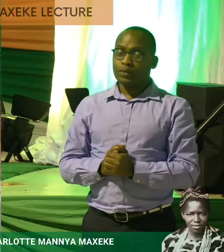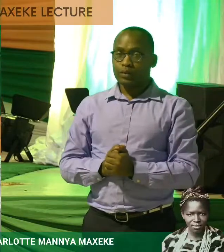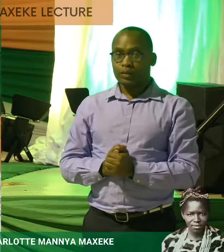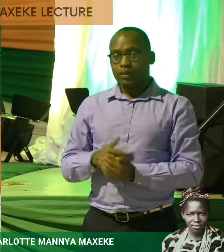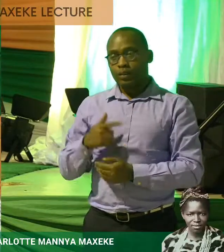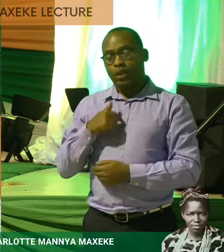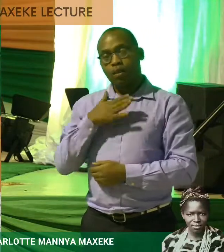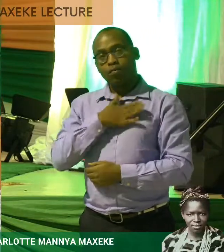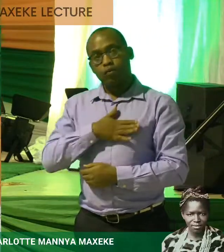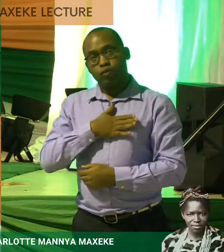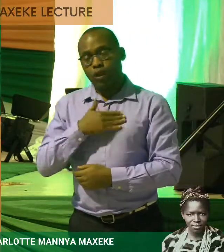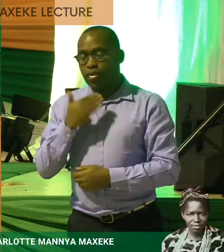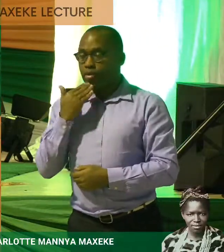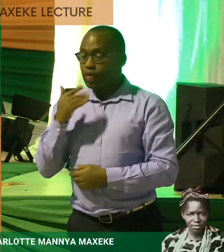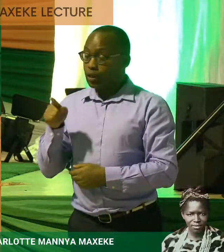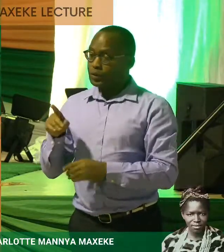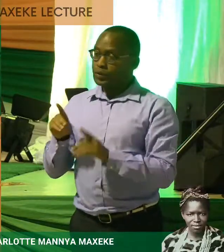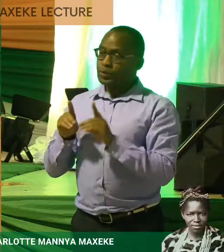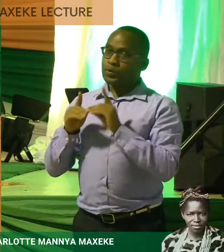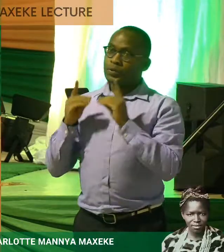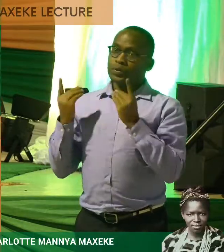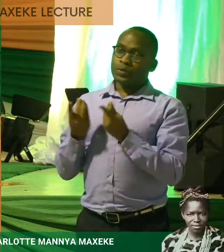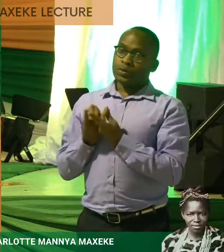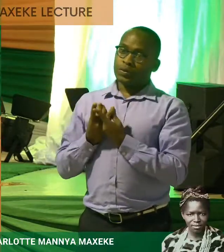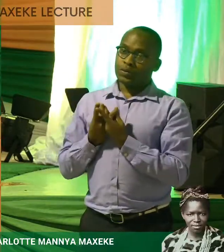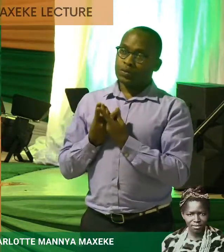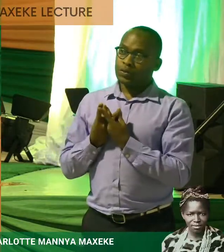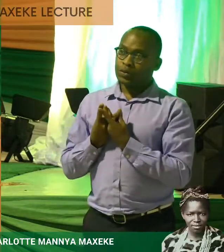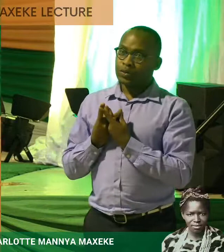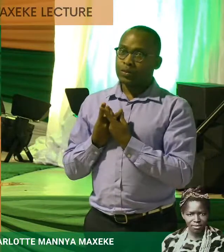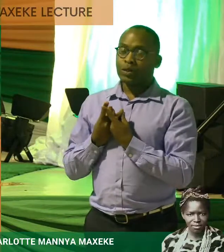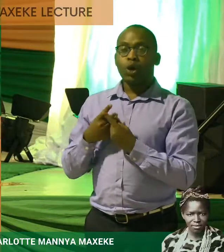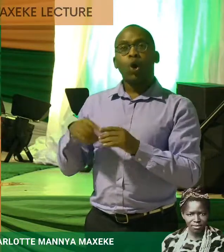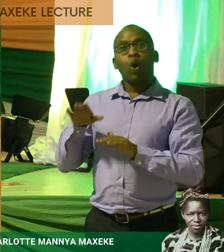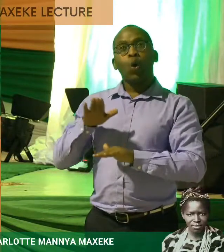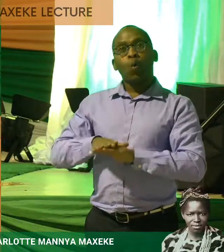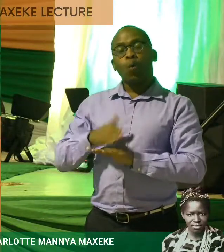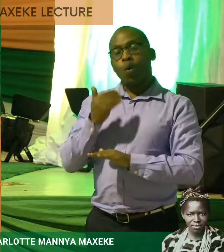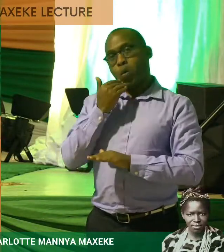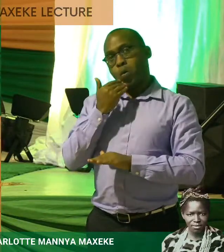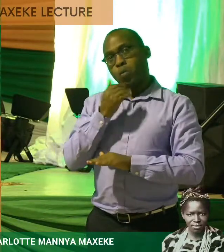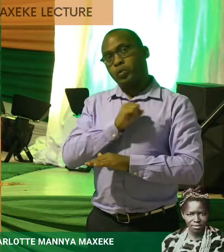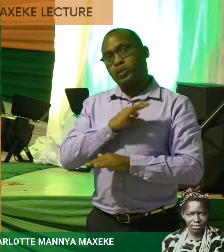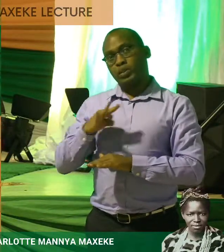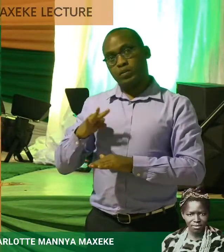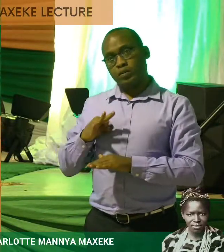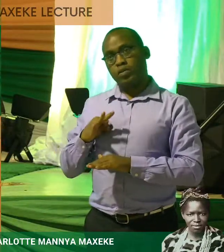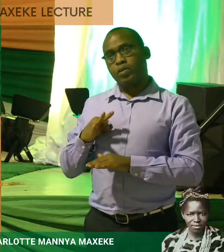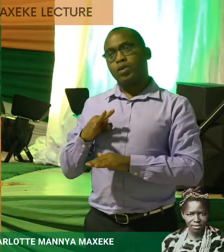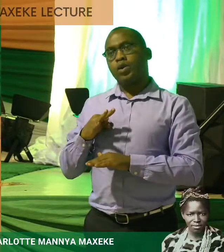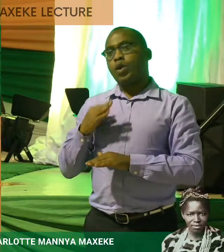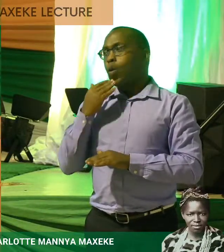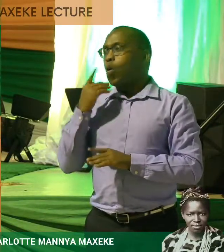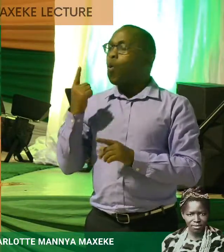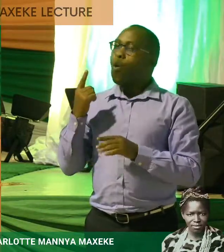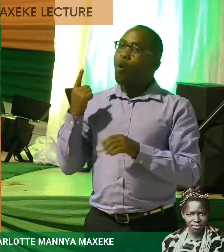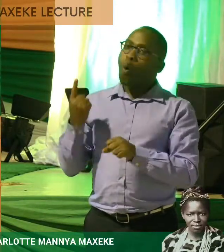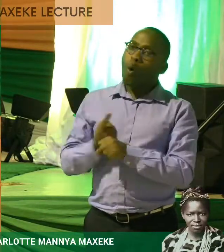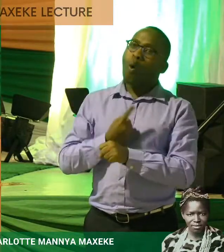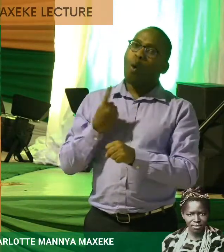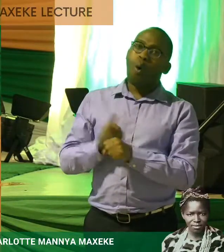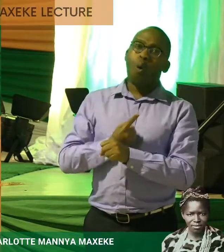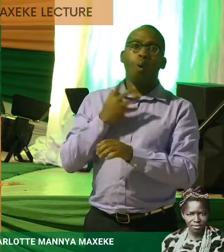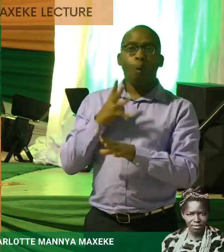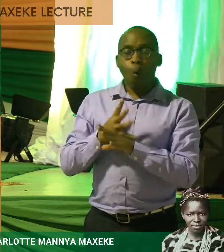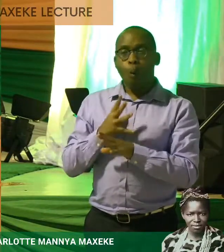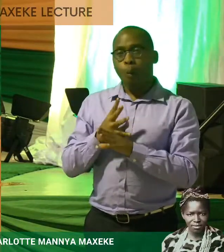ndiyayibulela i-department yenu ingakumbi i-officials ezisebenza behind the